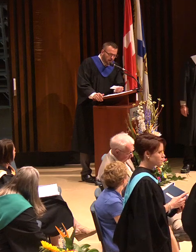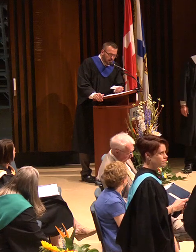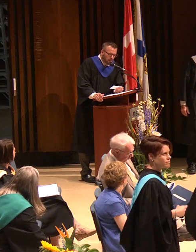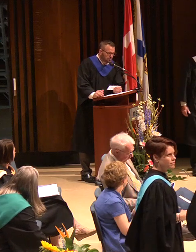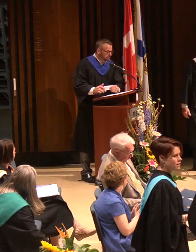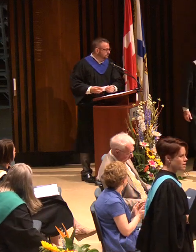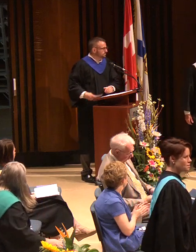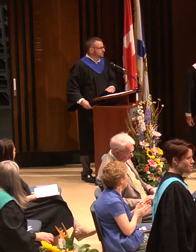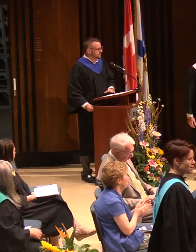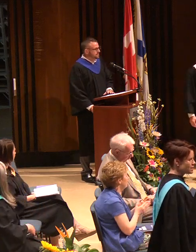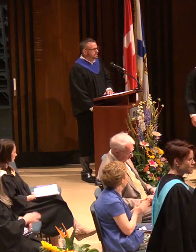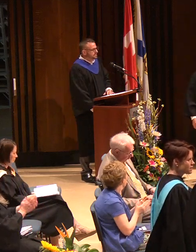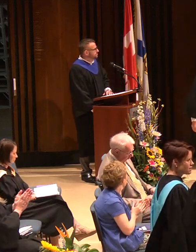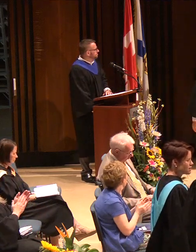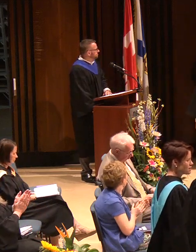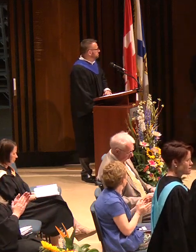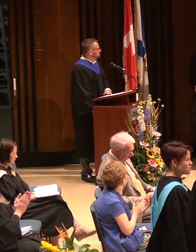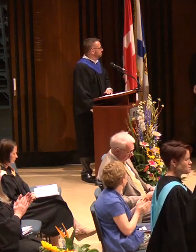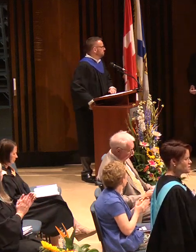Mike Barco.